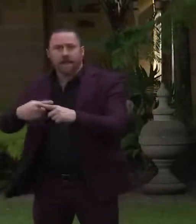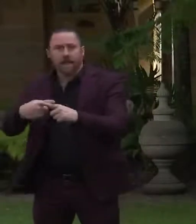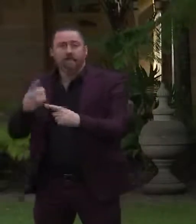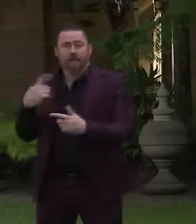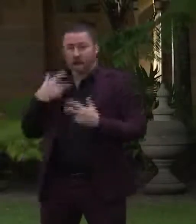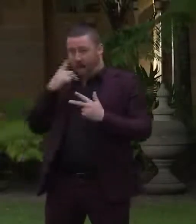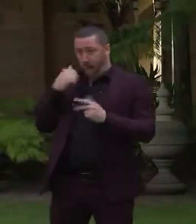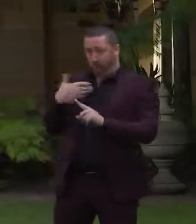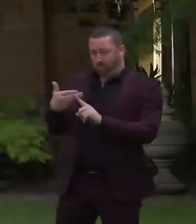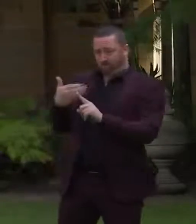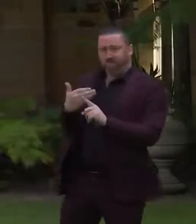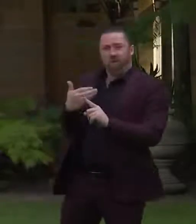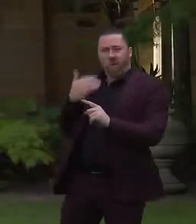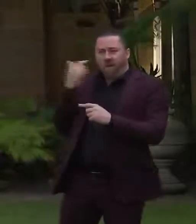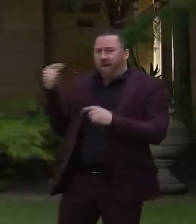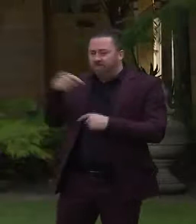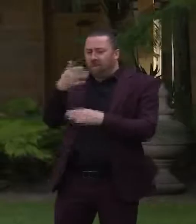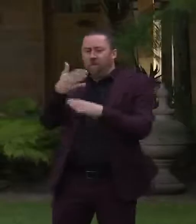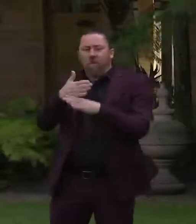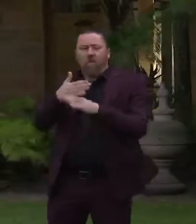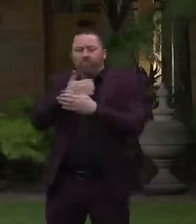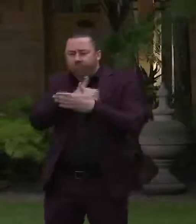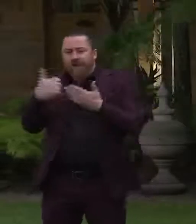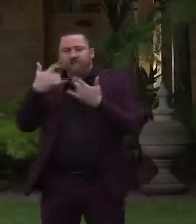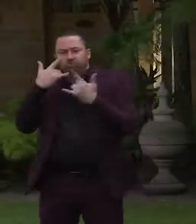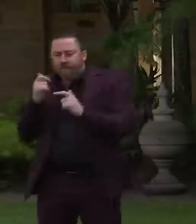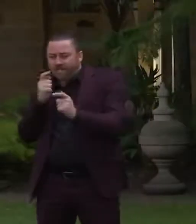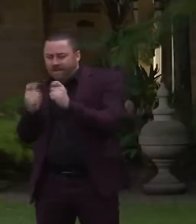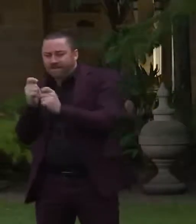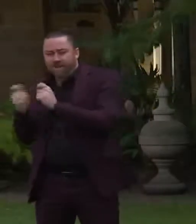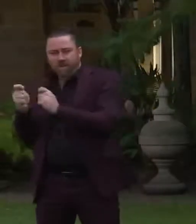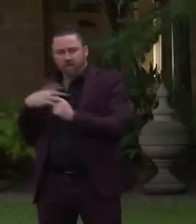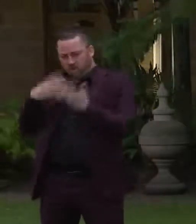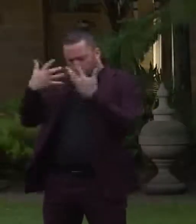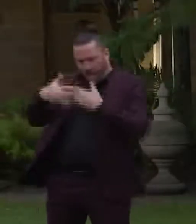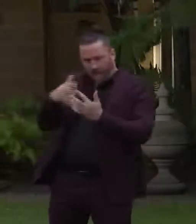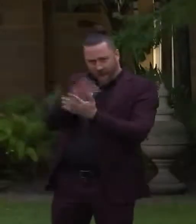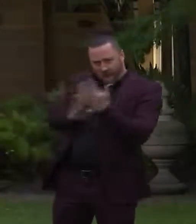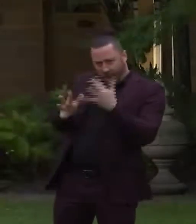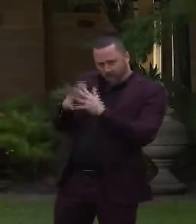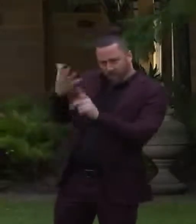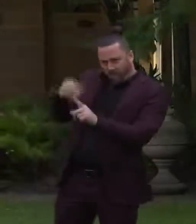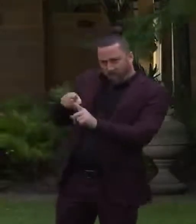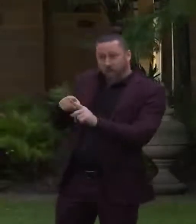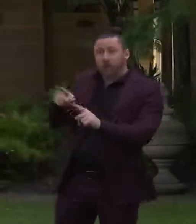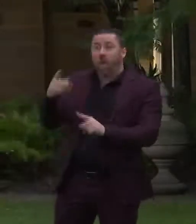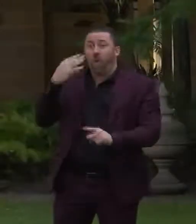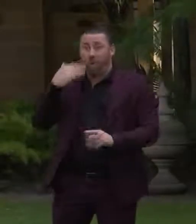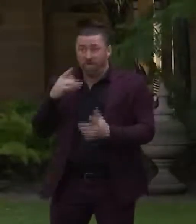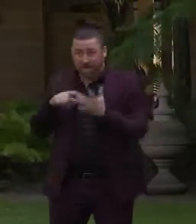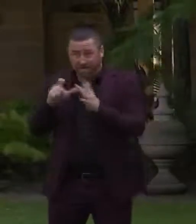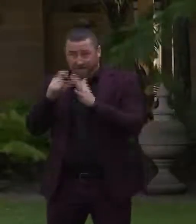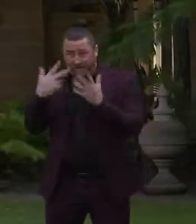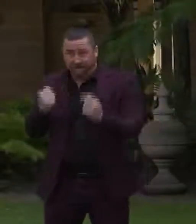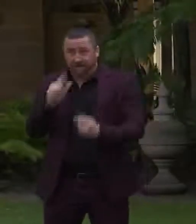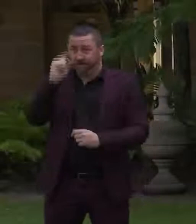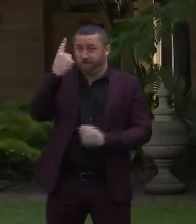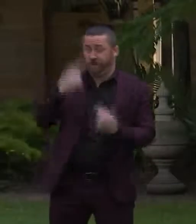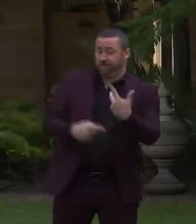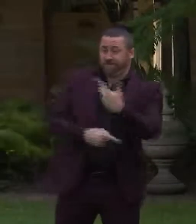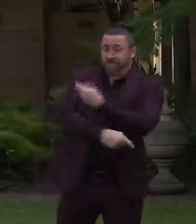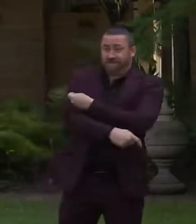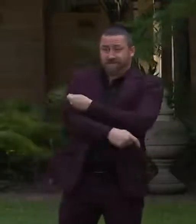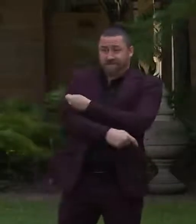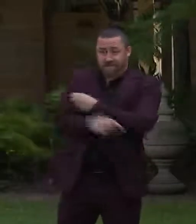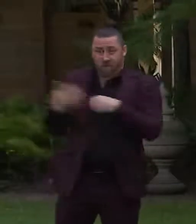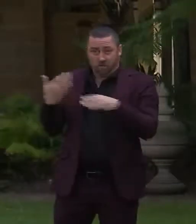testing. So we just need to work out how she got it on that ward. She had been vaccinated prior to